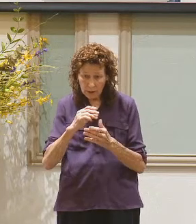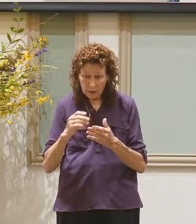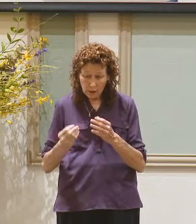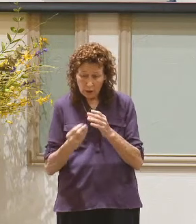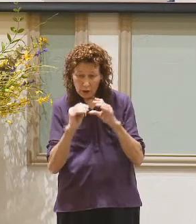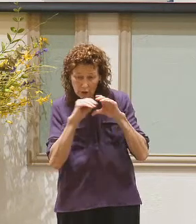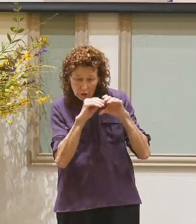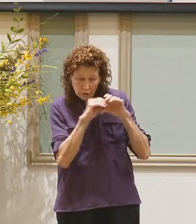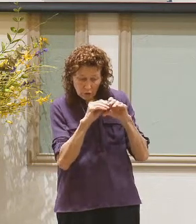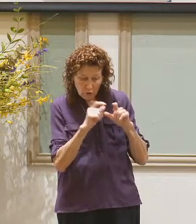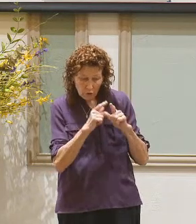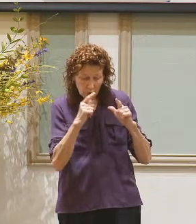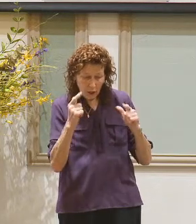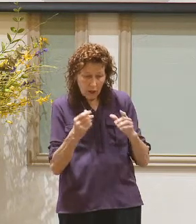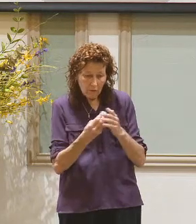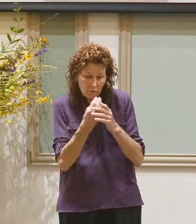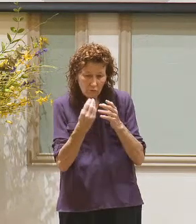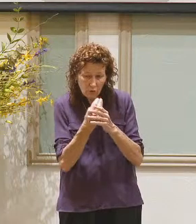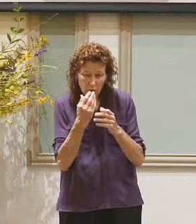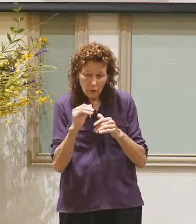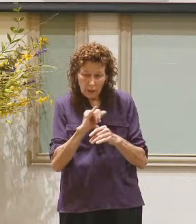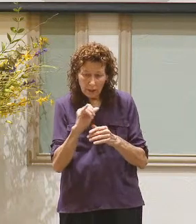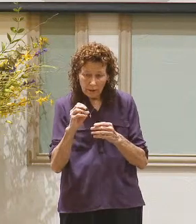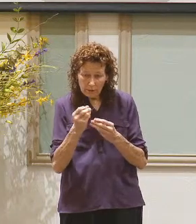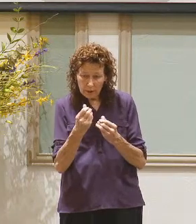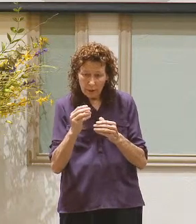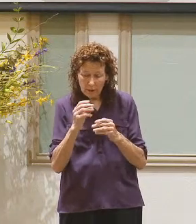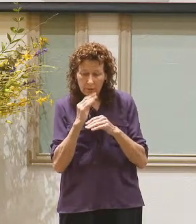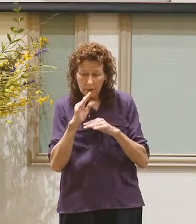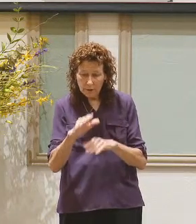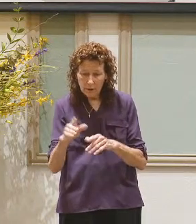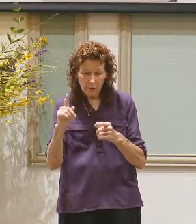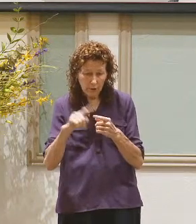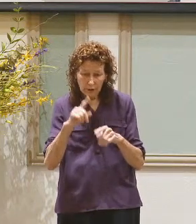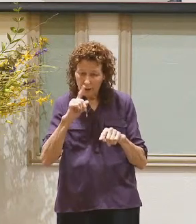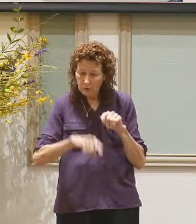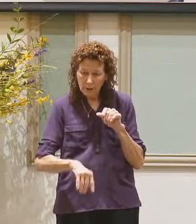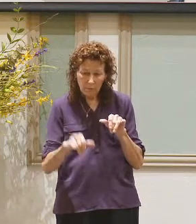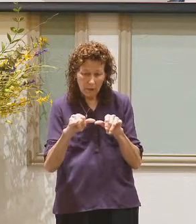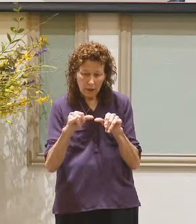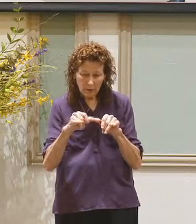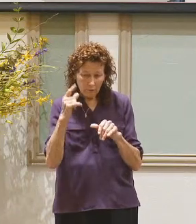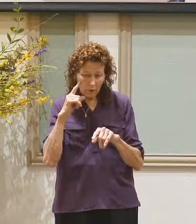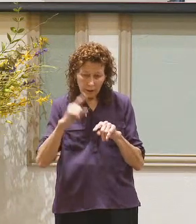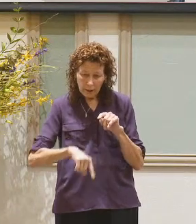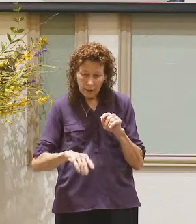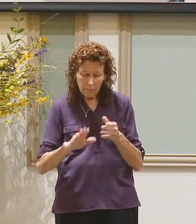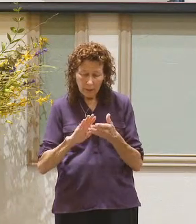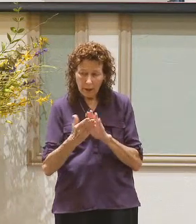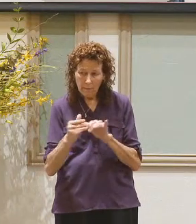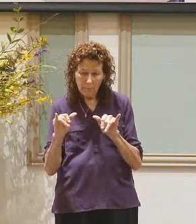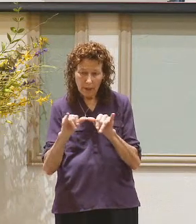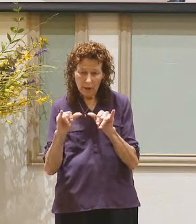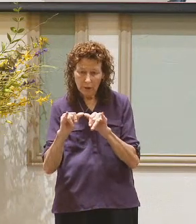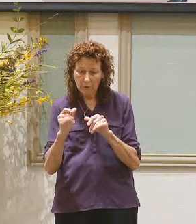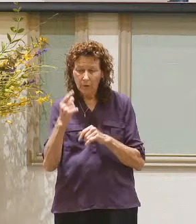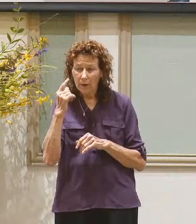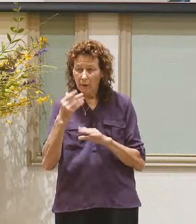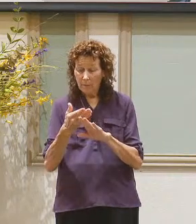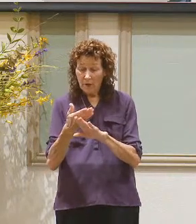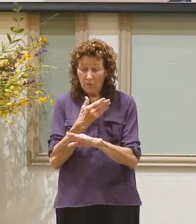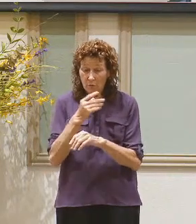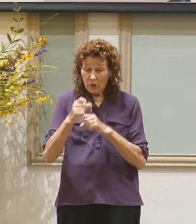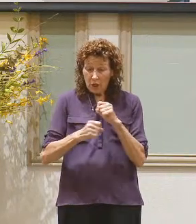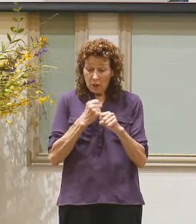great abundance, like the sand of the sea, until he ceased to measure it, for it could not be measured. Before the year